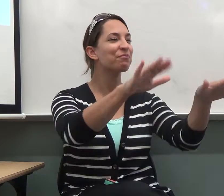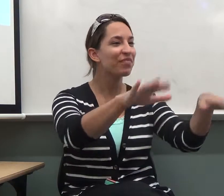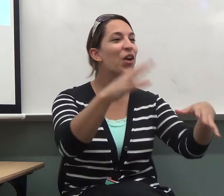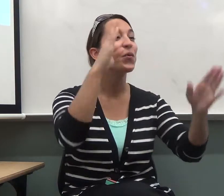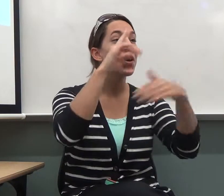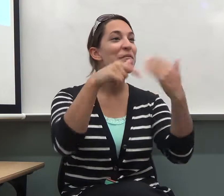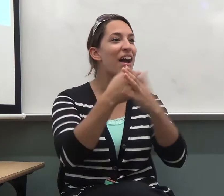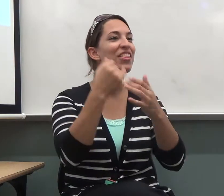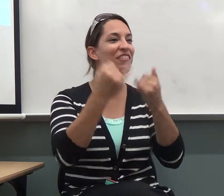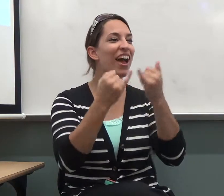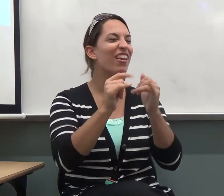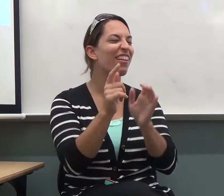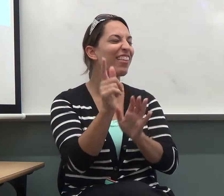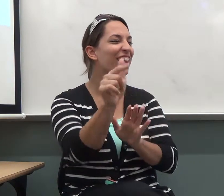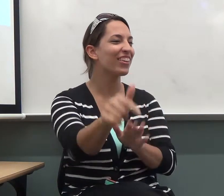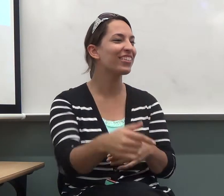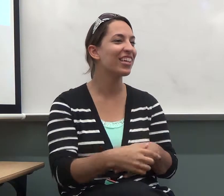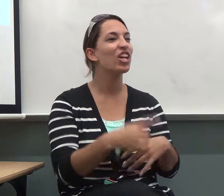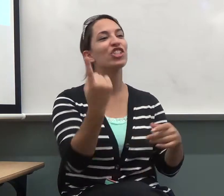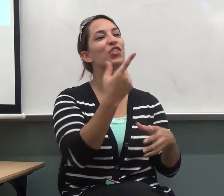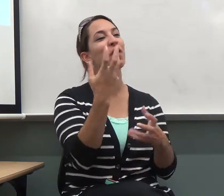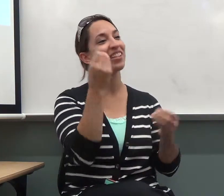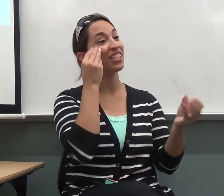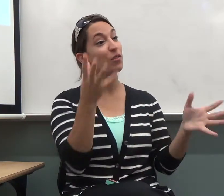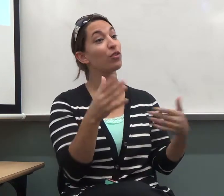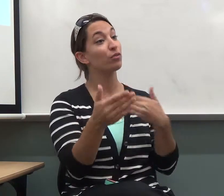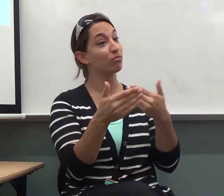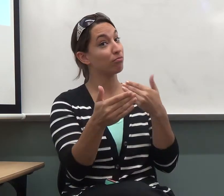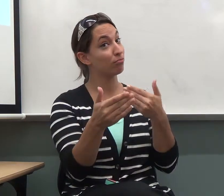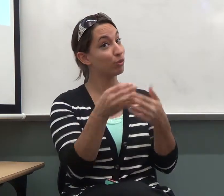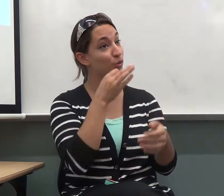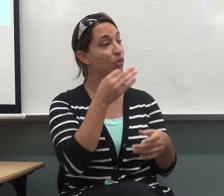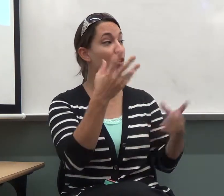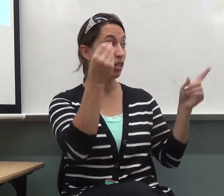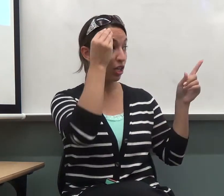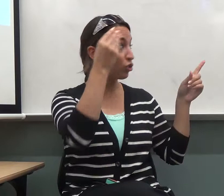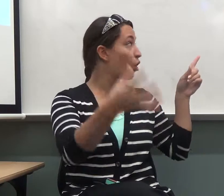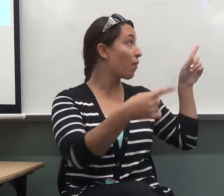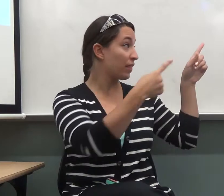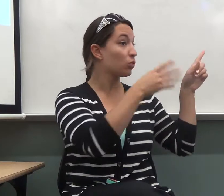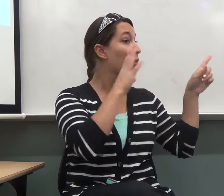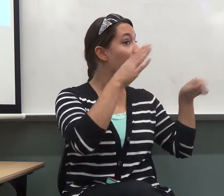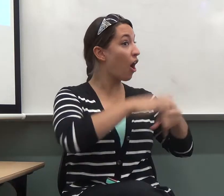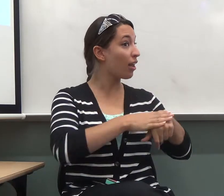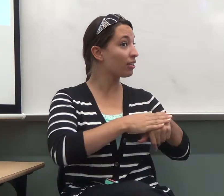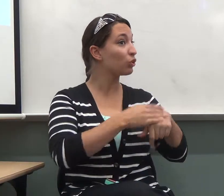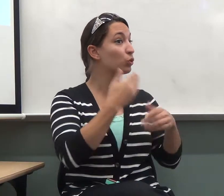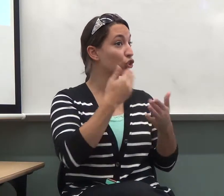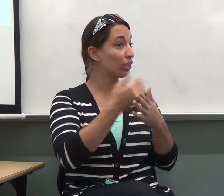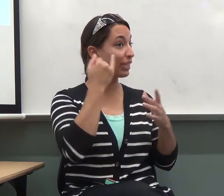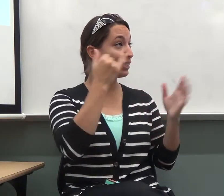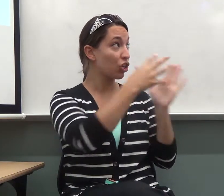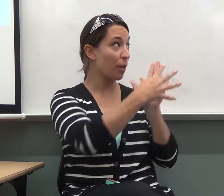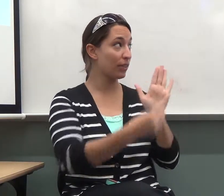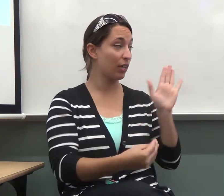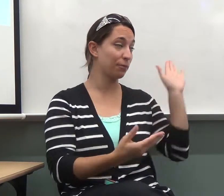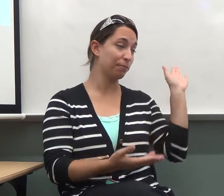its way. I just wanted to make reference to the final so you knew that this would be on it and you need to write it down. Okay? Decide on the main purpose